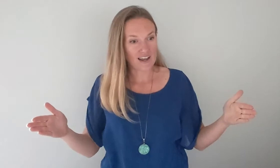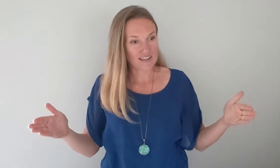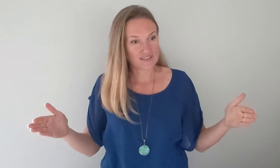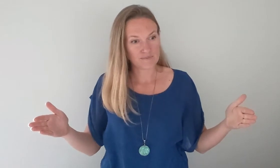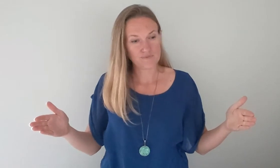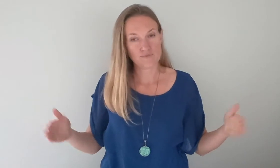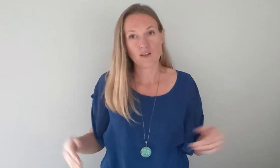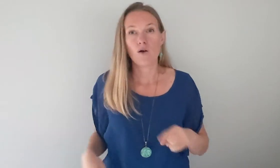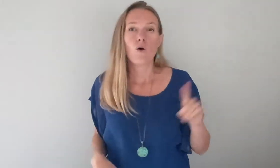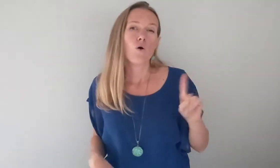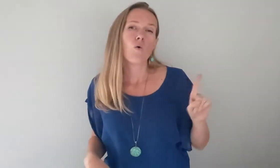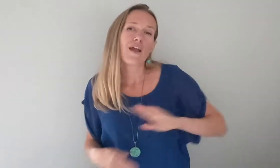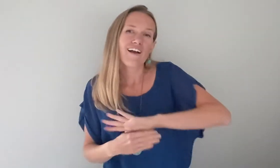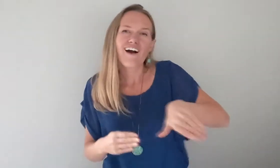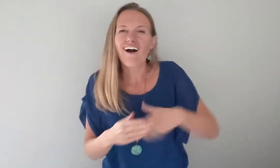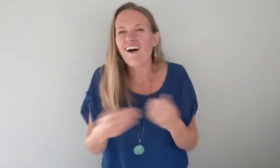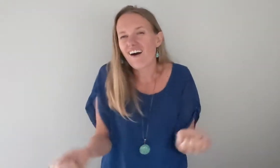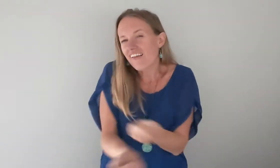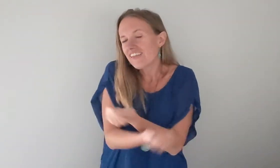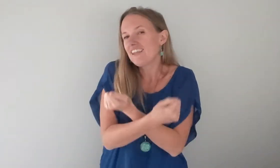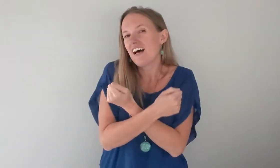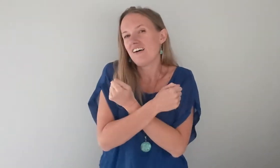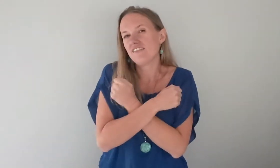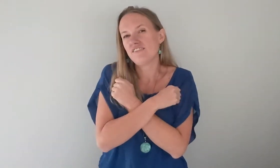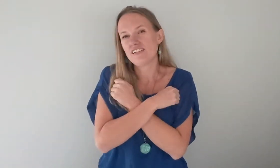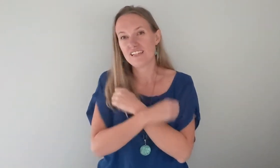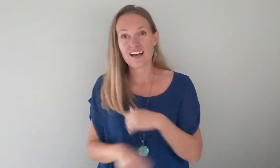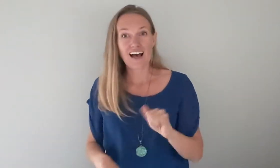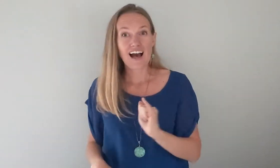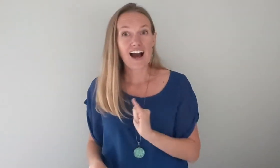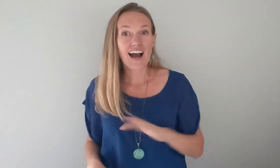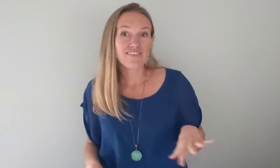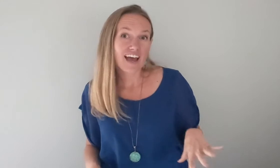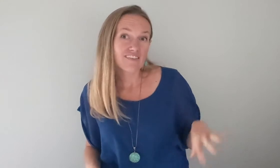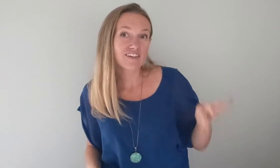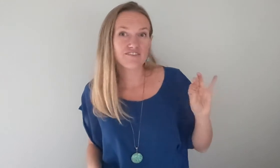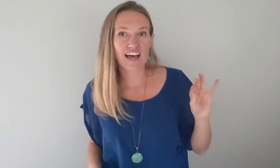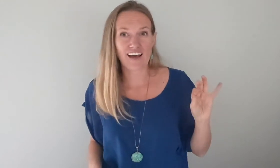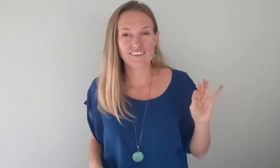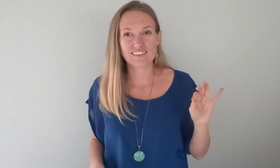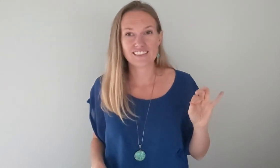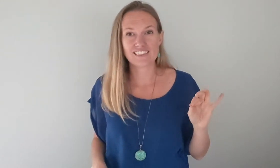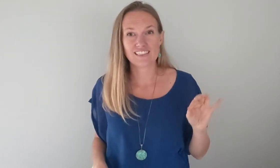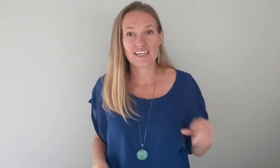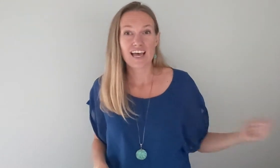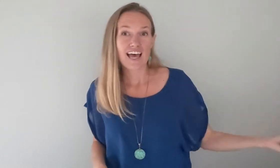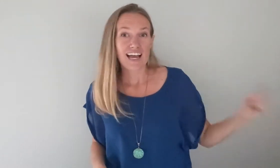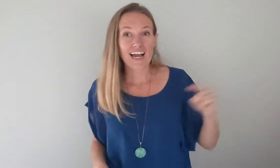wide, where all the love I've ever found